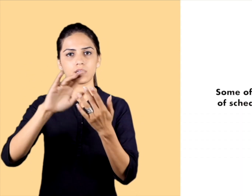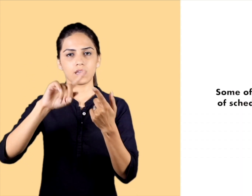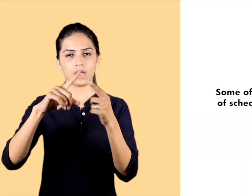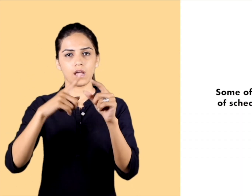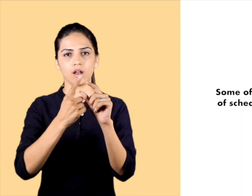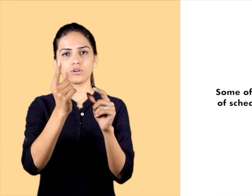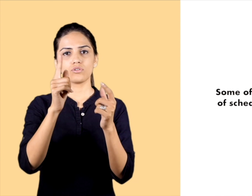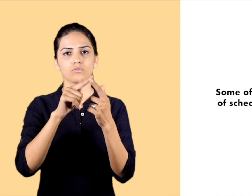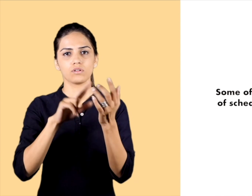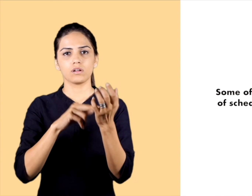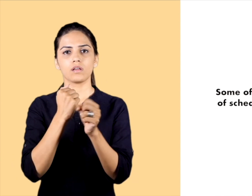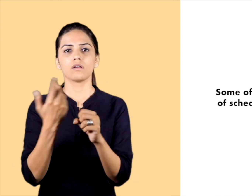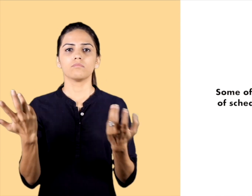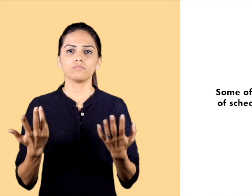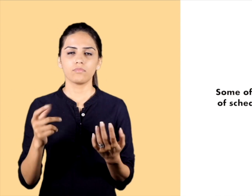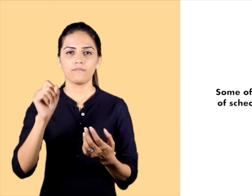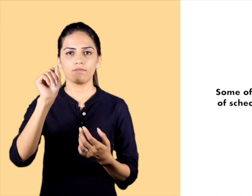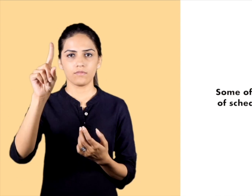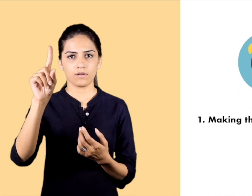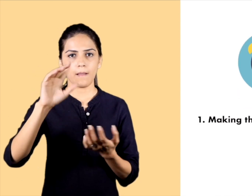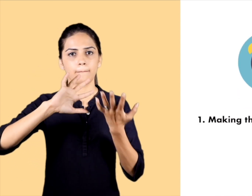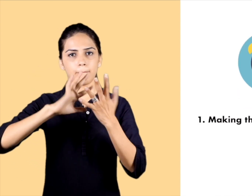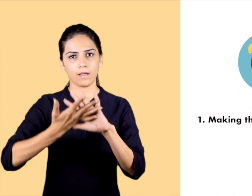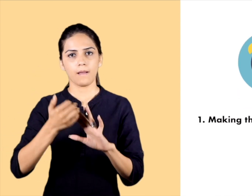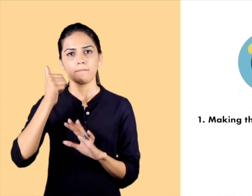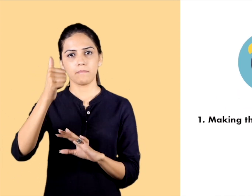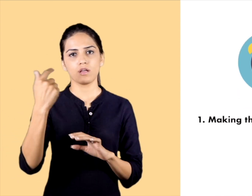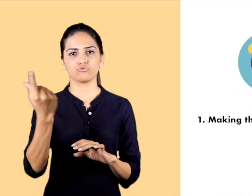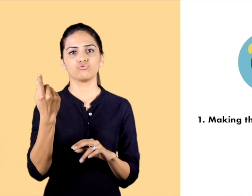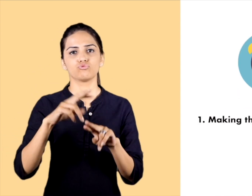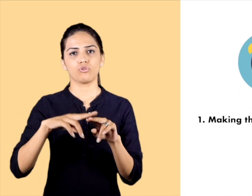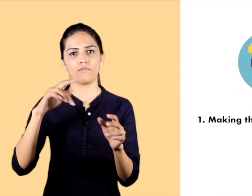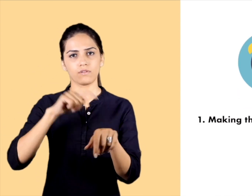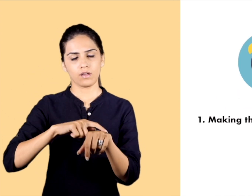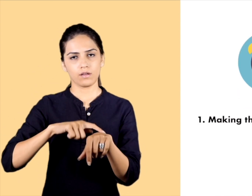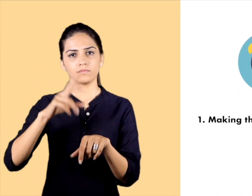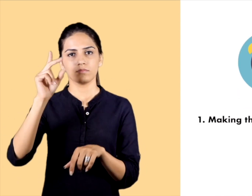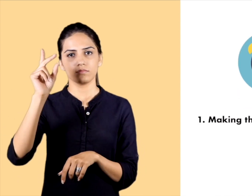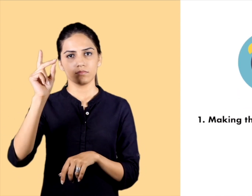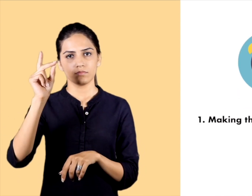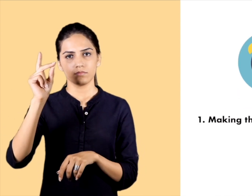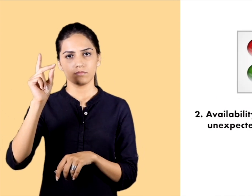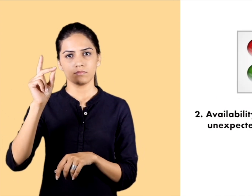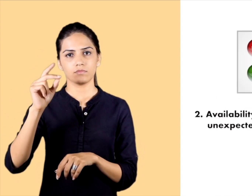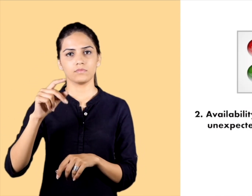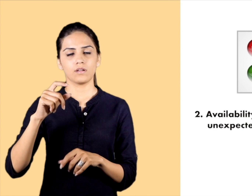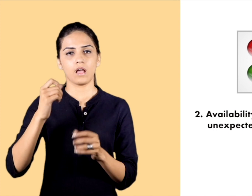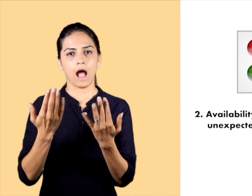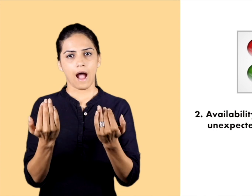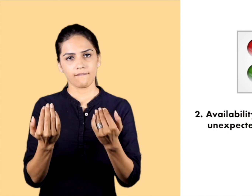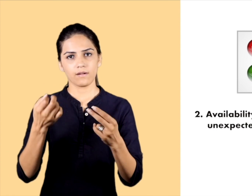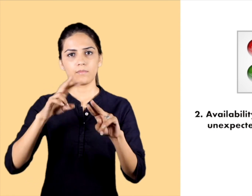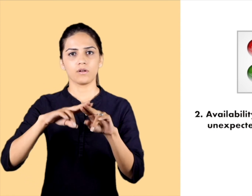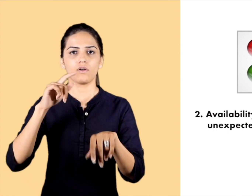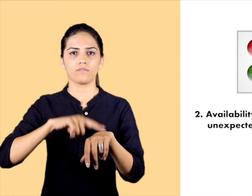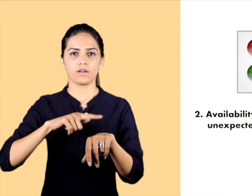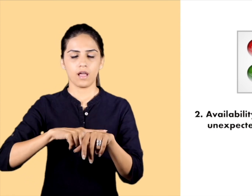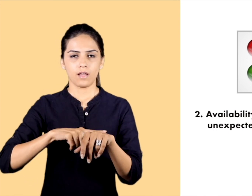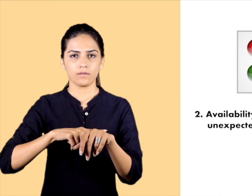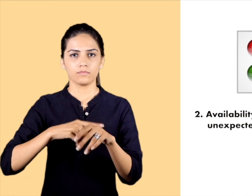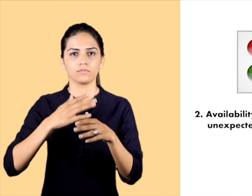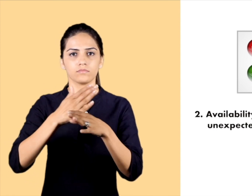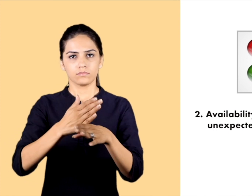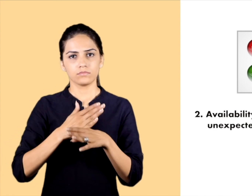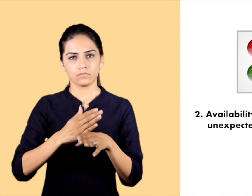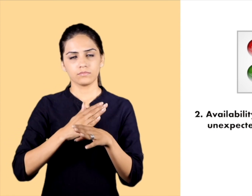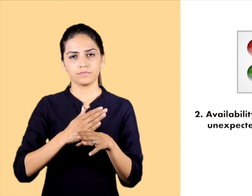of the advantages of scheduling tasks are: number 1, making the best use of time. Number 2, availability of time